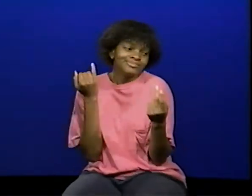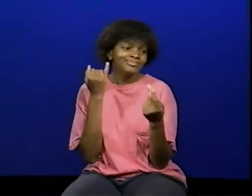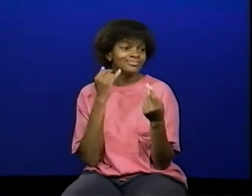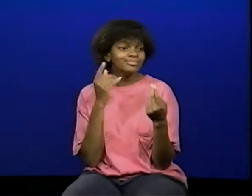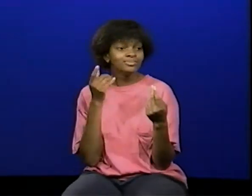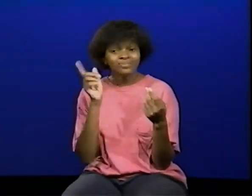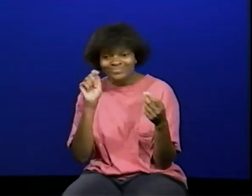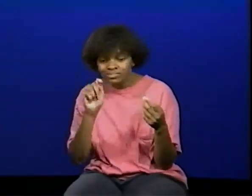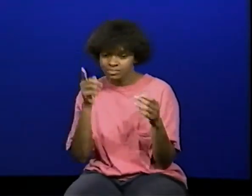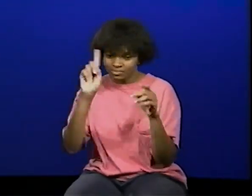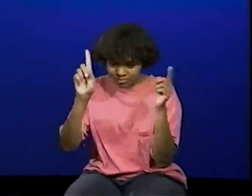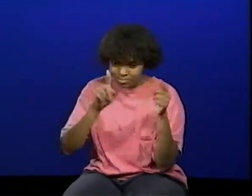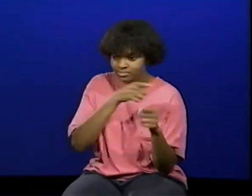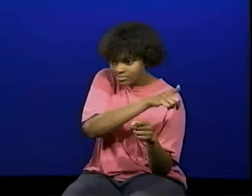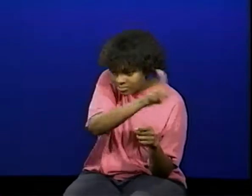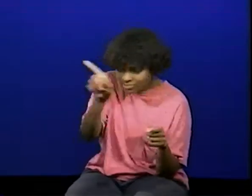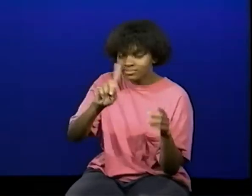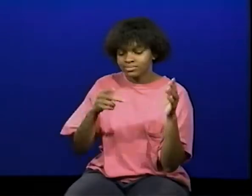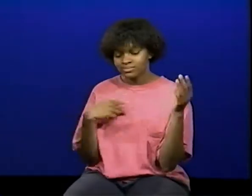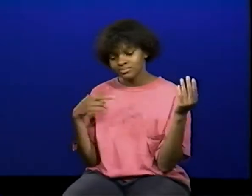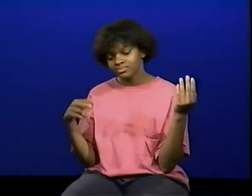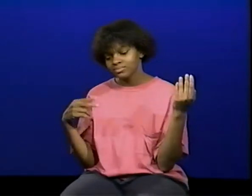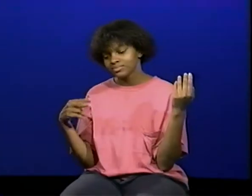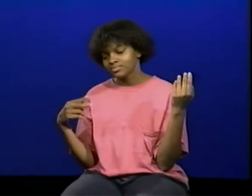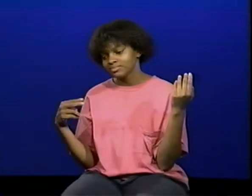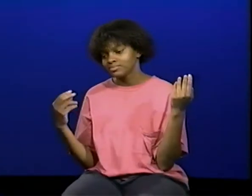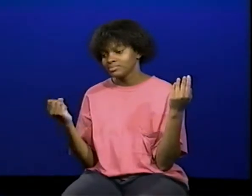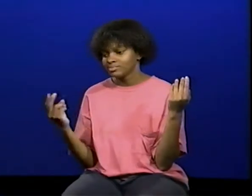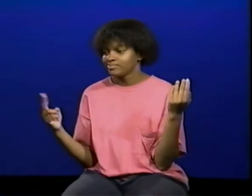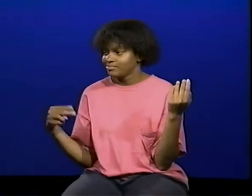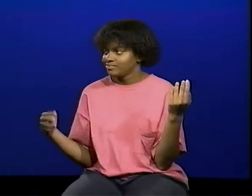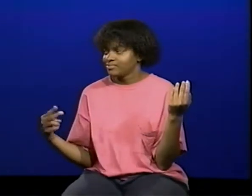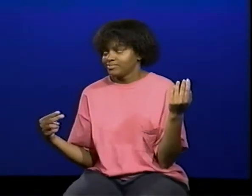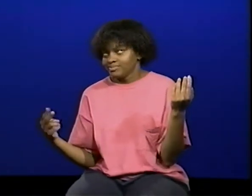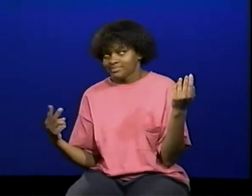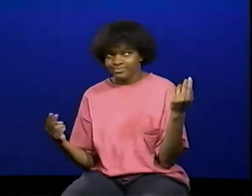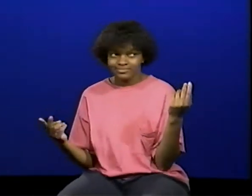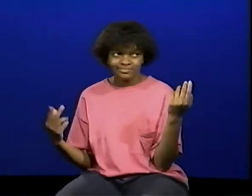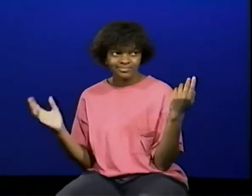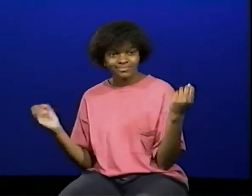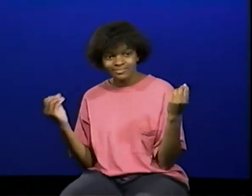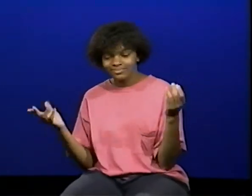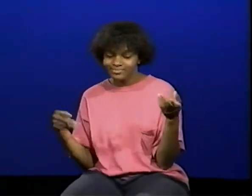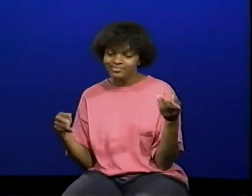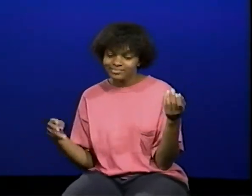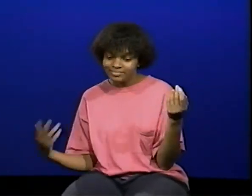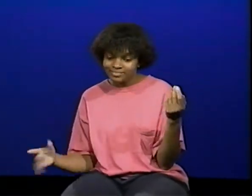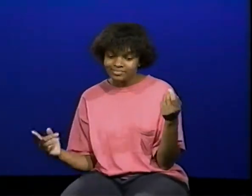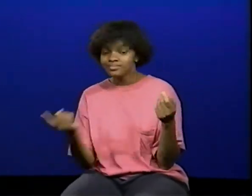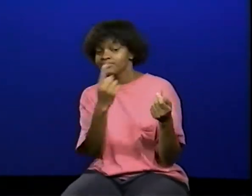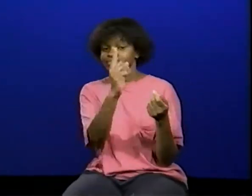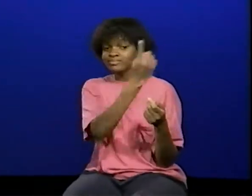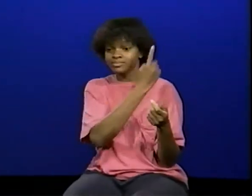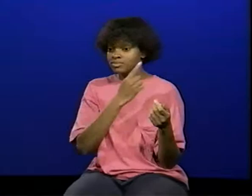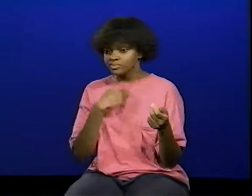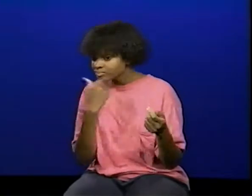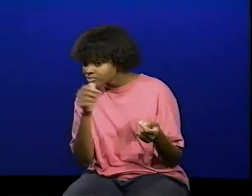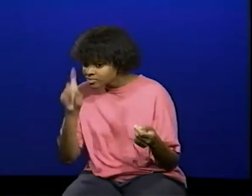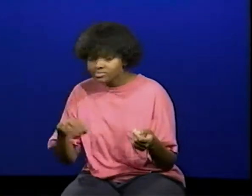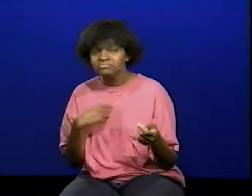supposed to smoke, where the bathroom was, how long breaks were, all that kind of thing. There were lots and lots of rules on this paper. So I finished